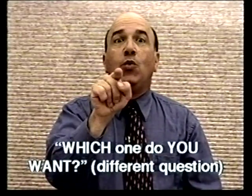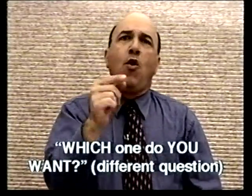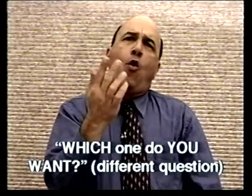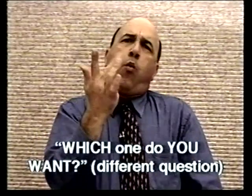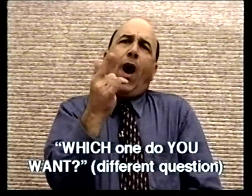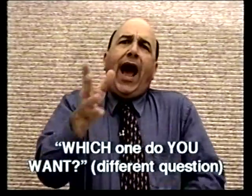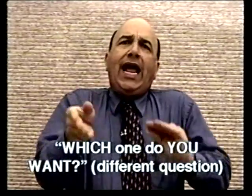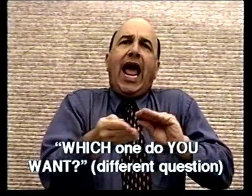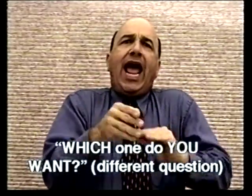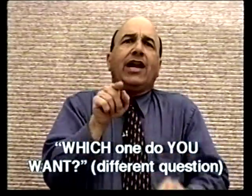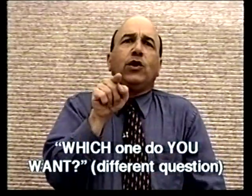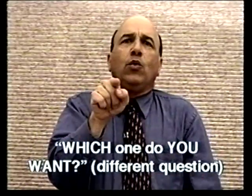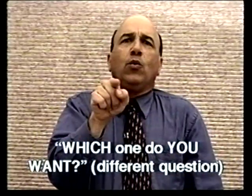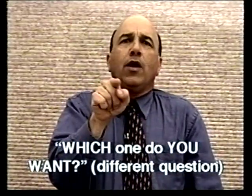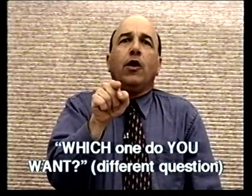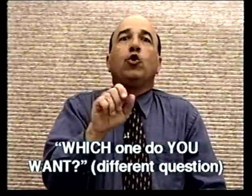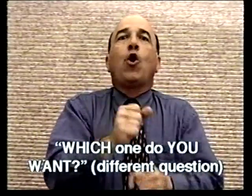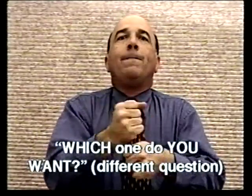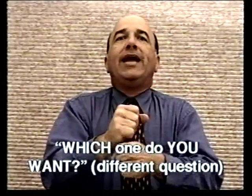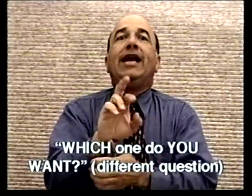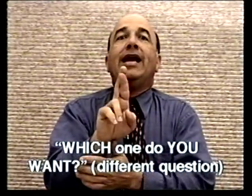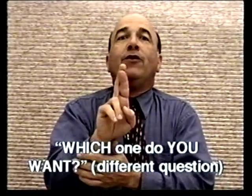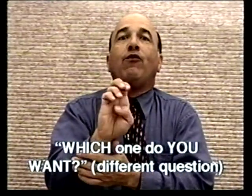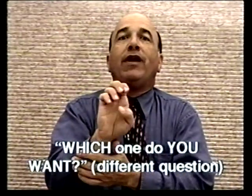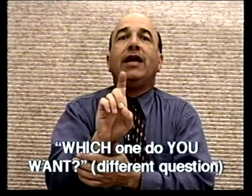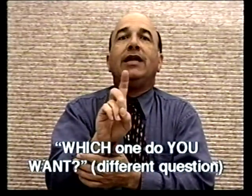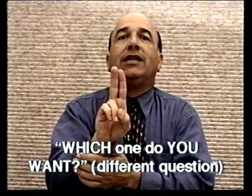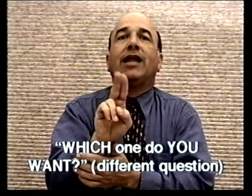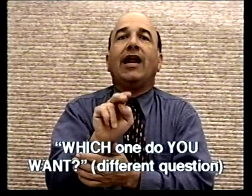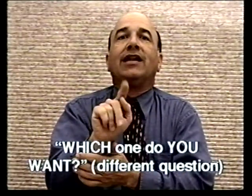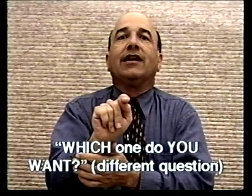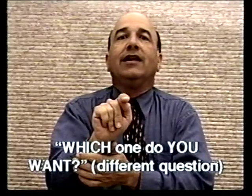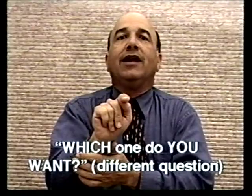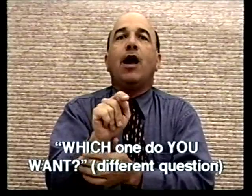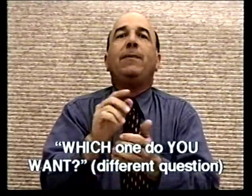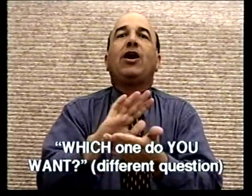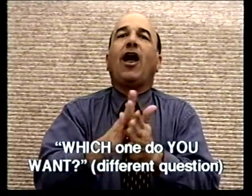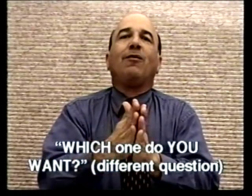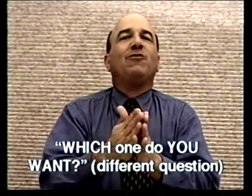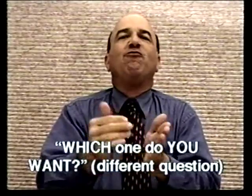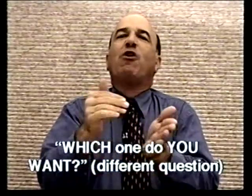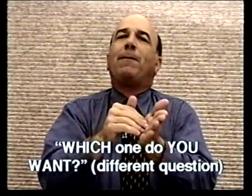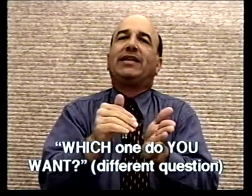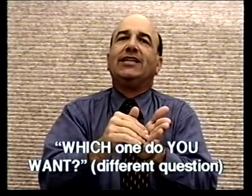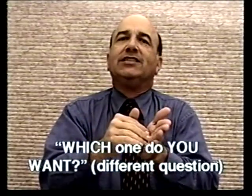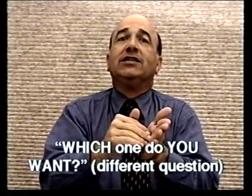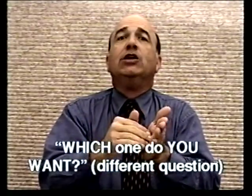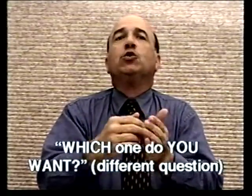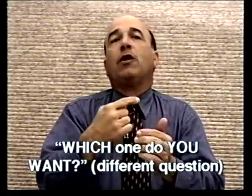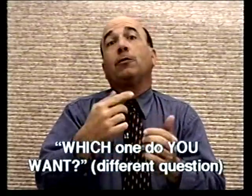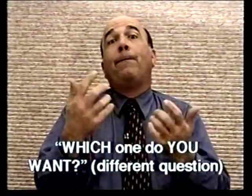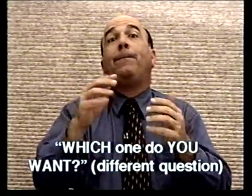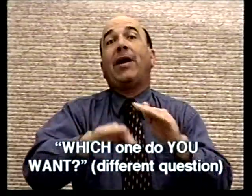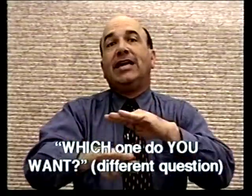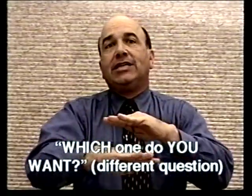you, why at you? You're making it redundant. It becomes repetition. So